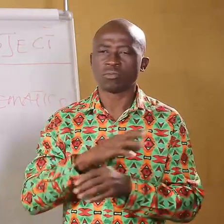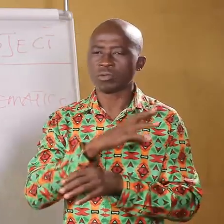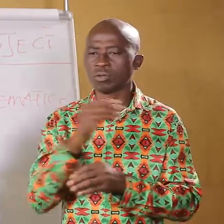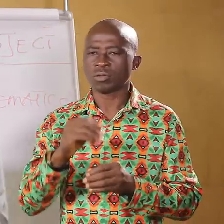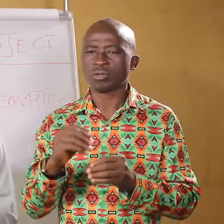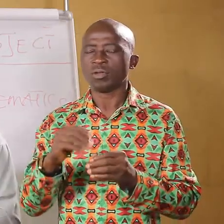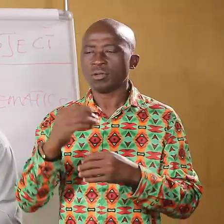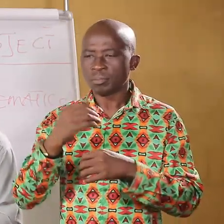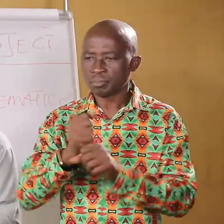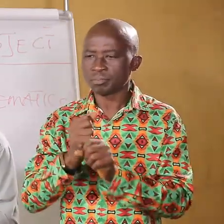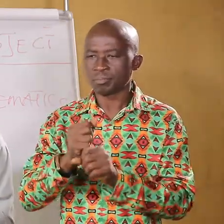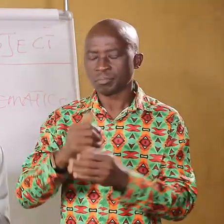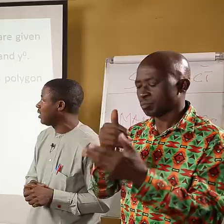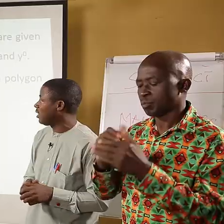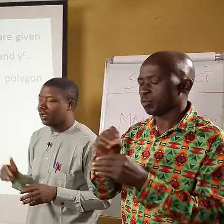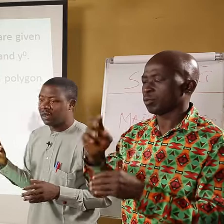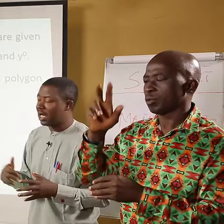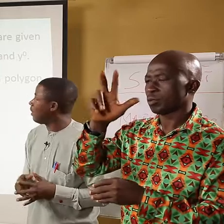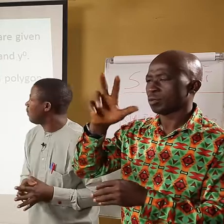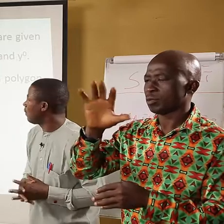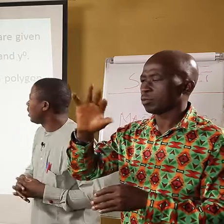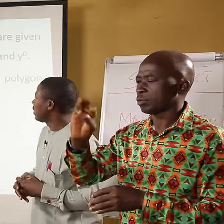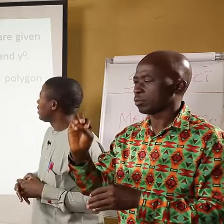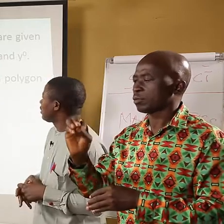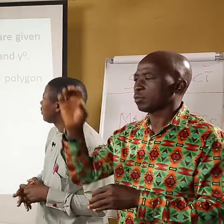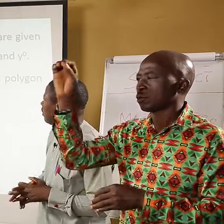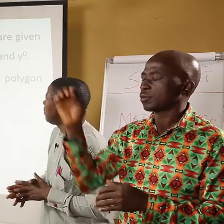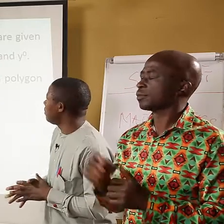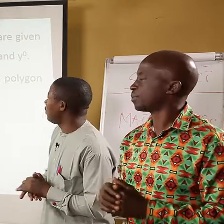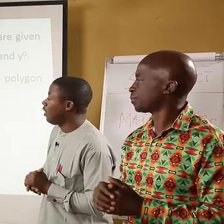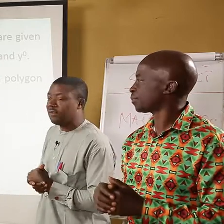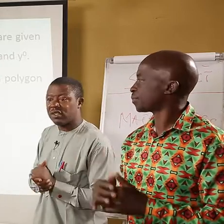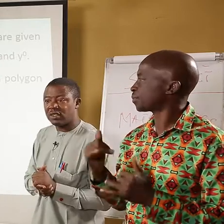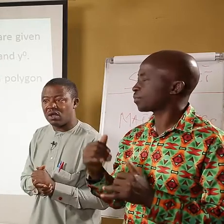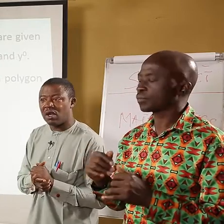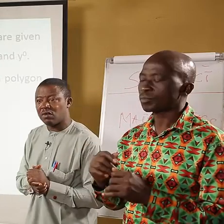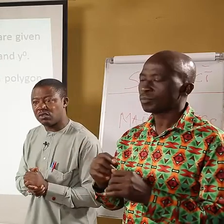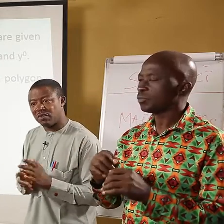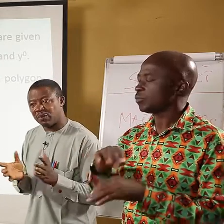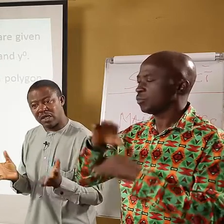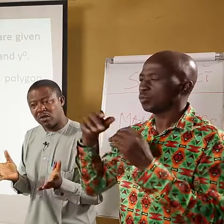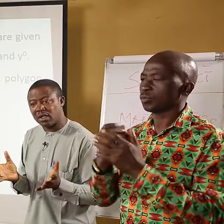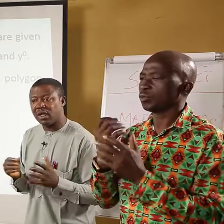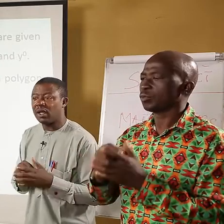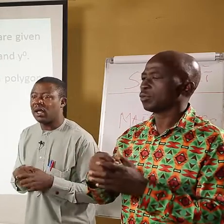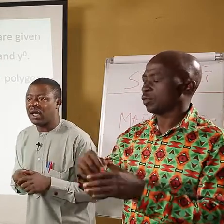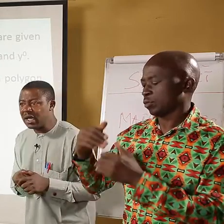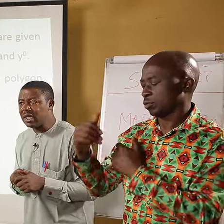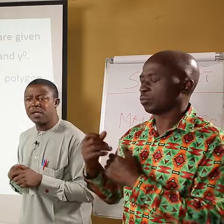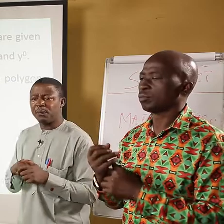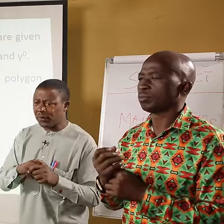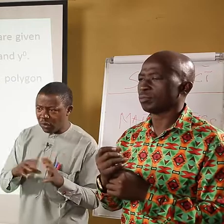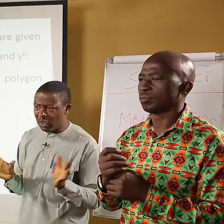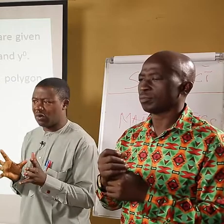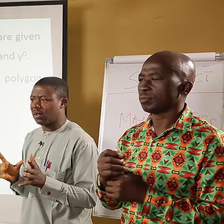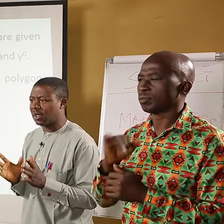equate it to 360 degrees. Now, the sum of the exterior angles of a polygon,